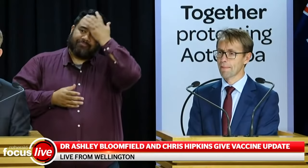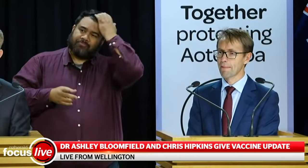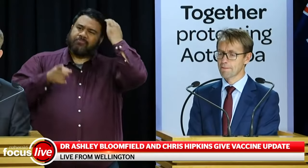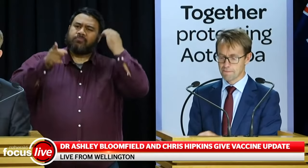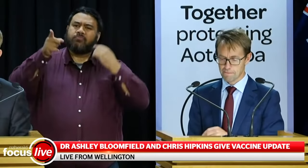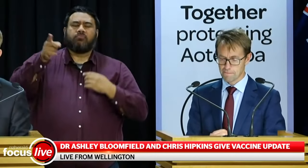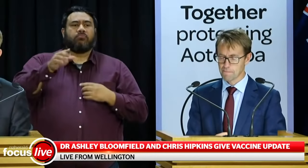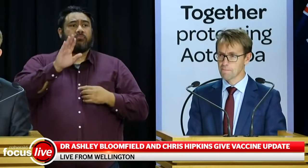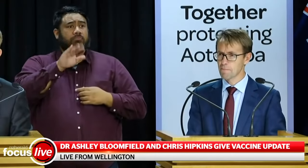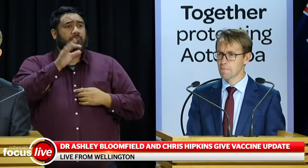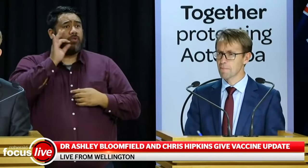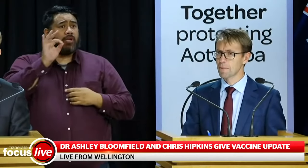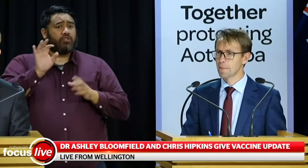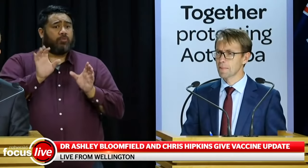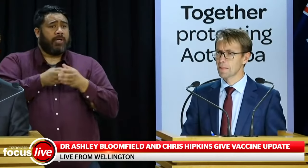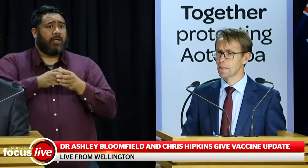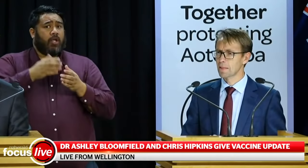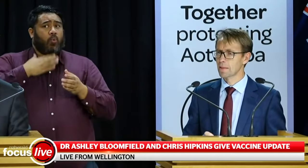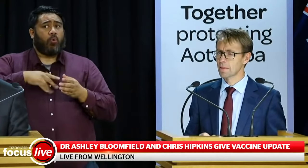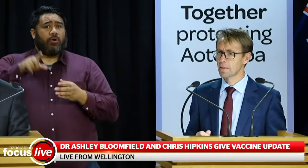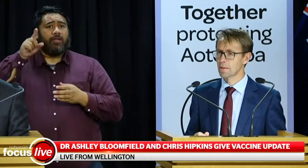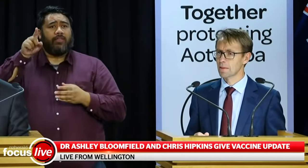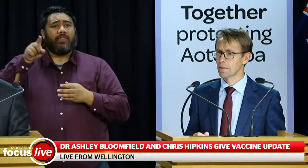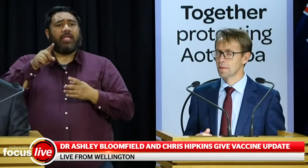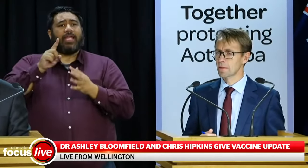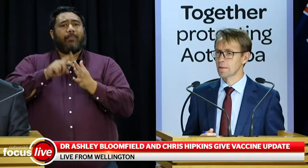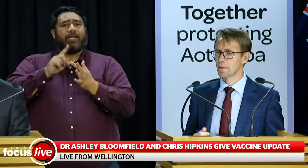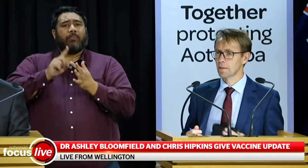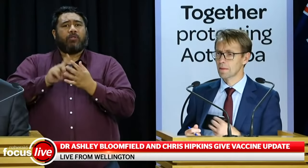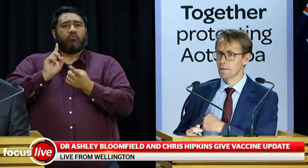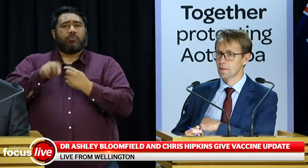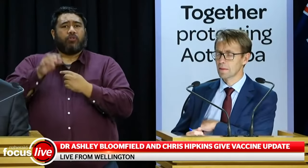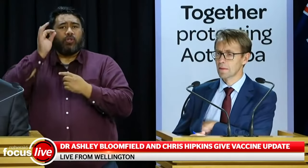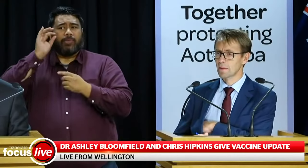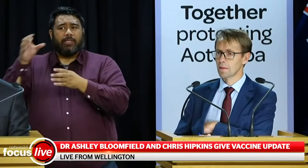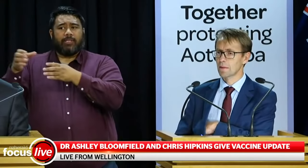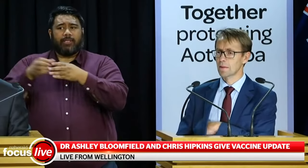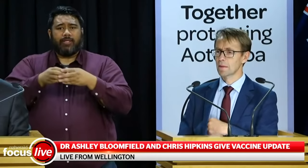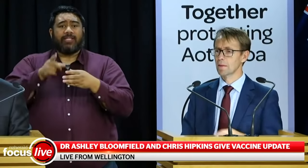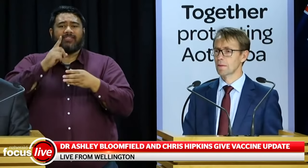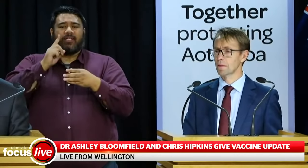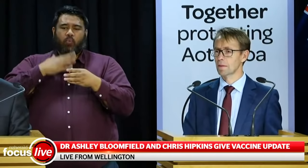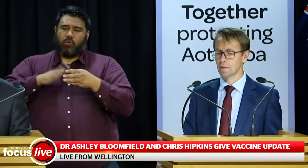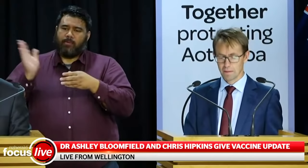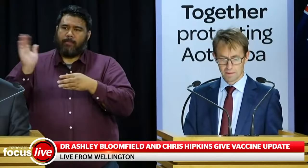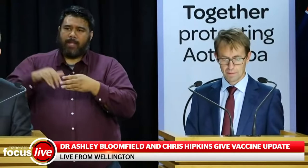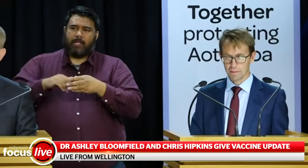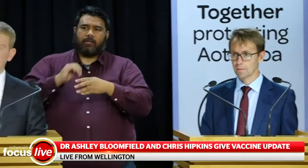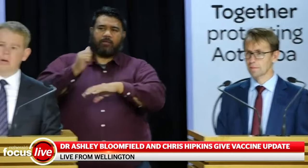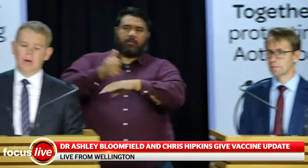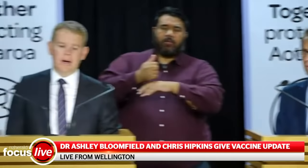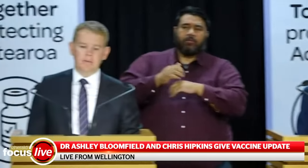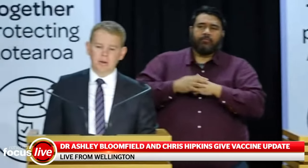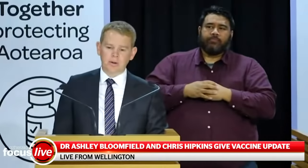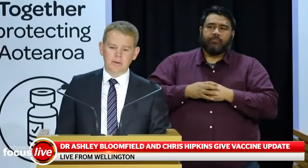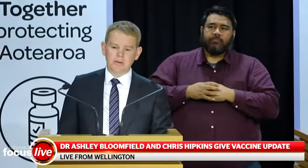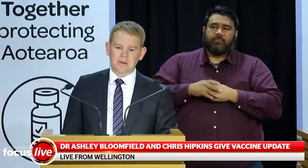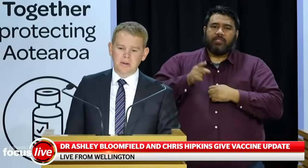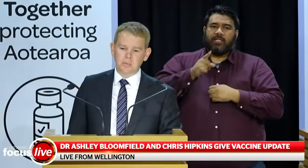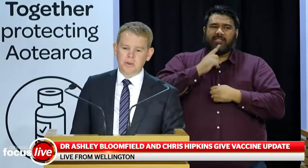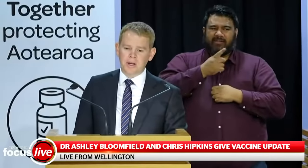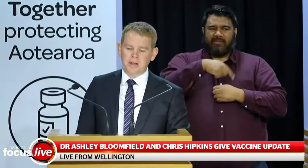calling for the Epidemic Response Committee to return. They say the Health Select Committee has proven itself ill-equipped and ill-suited. What do you make of that?